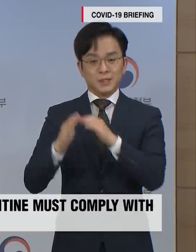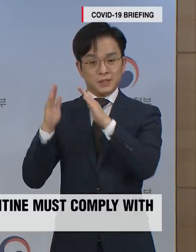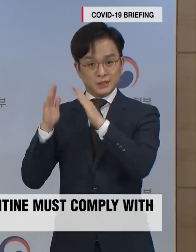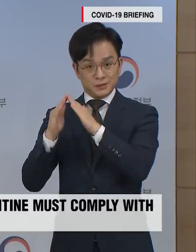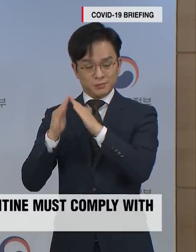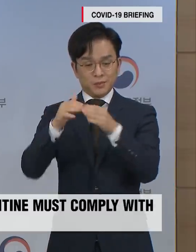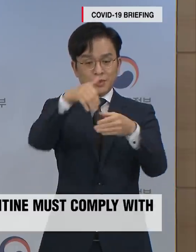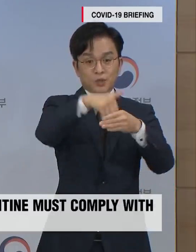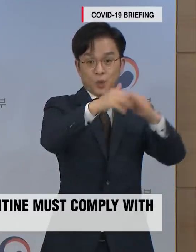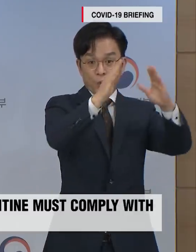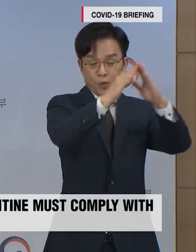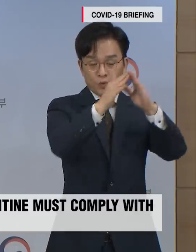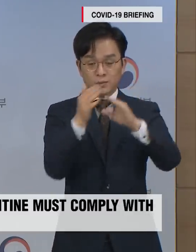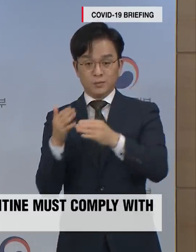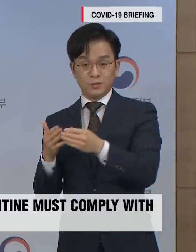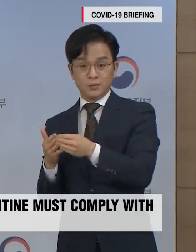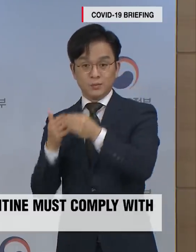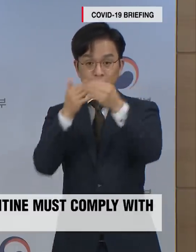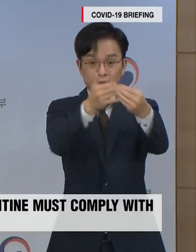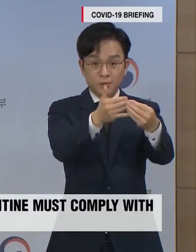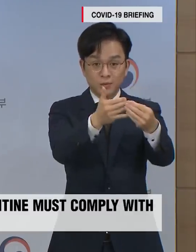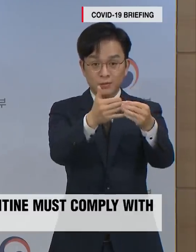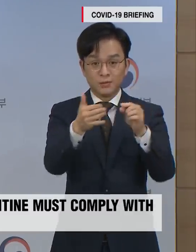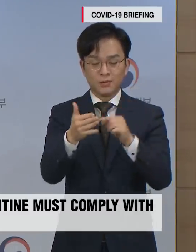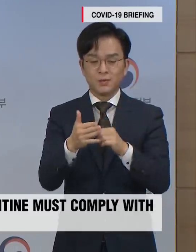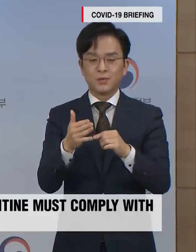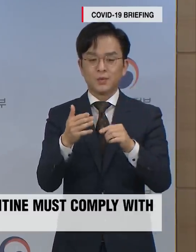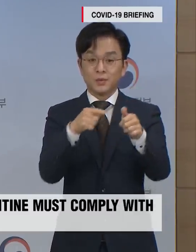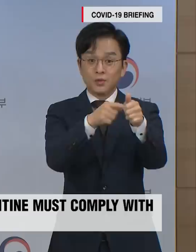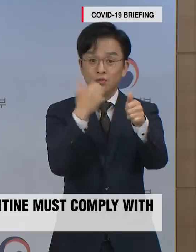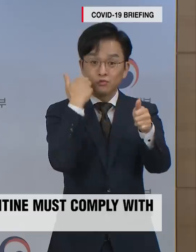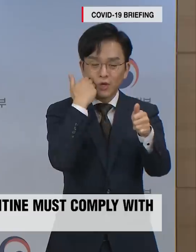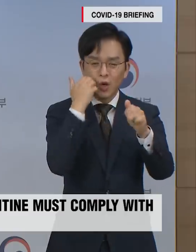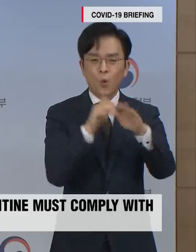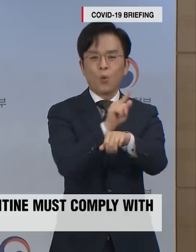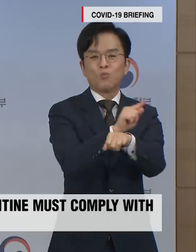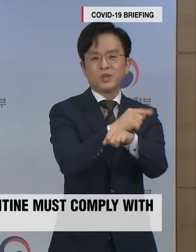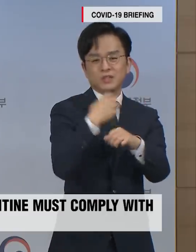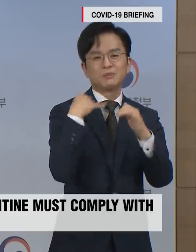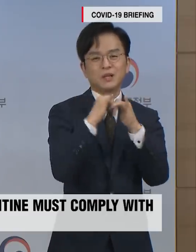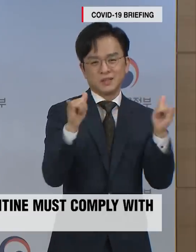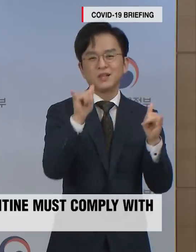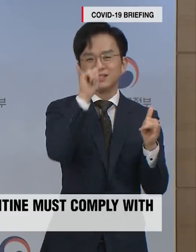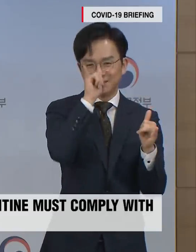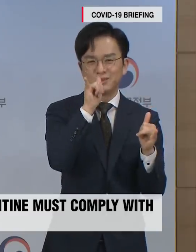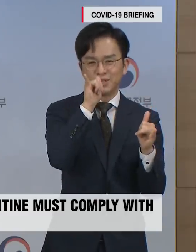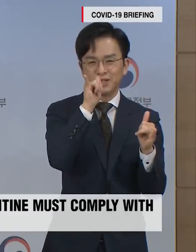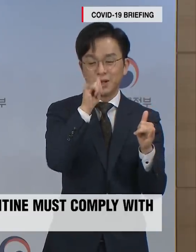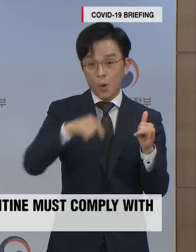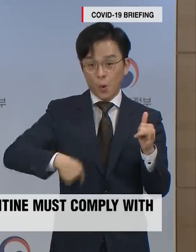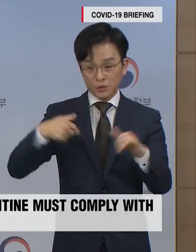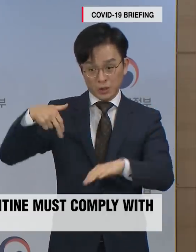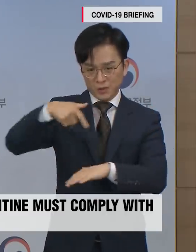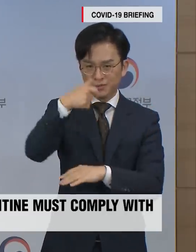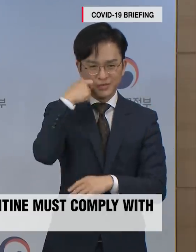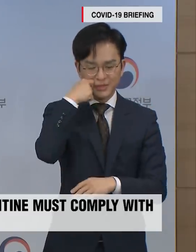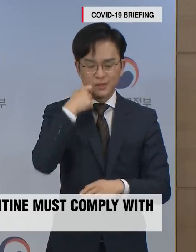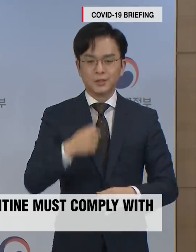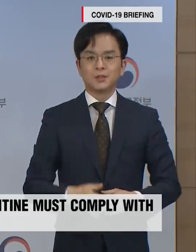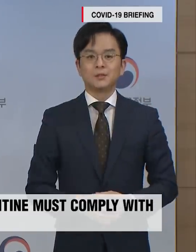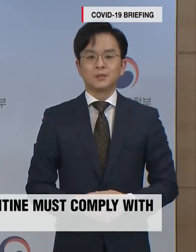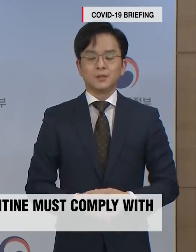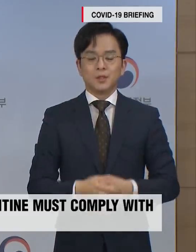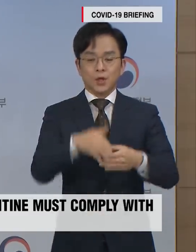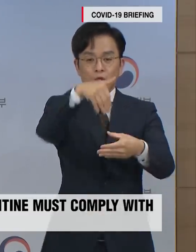transportation. And they will also have to have a one-on-one monitoring people or something in compliance of